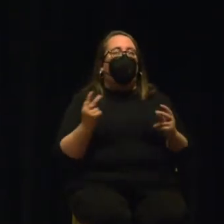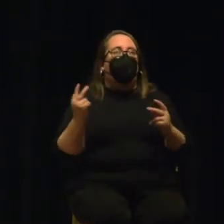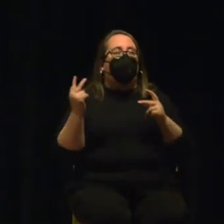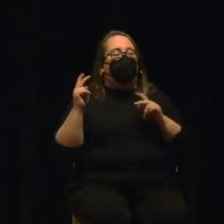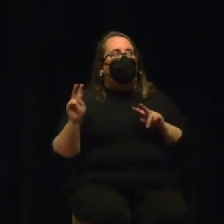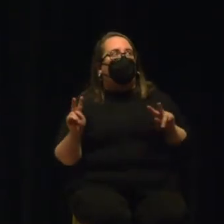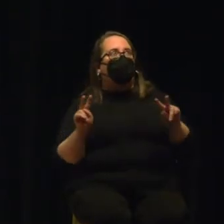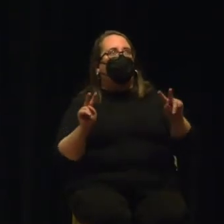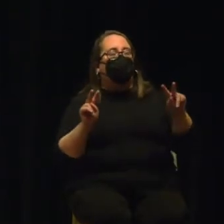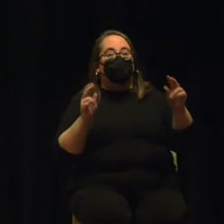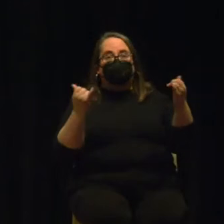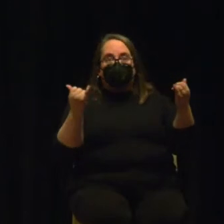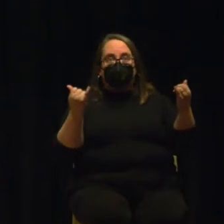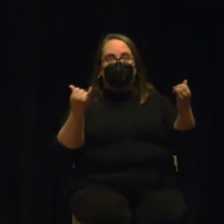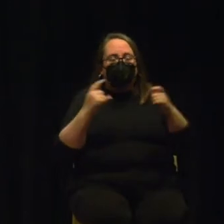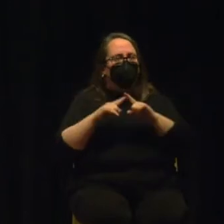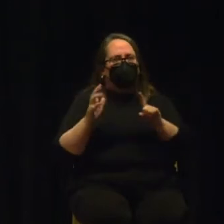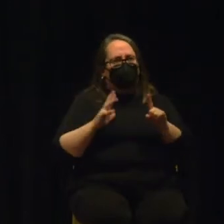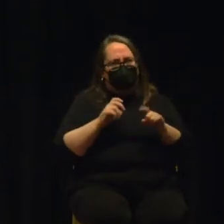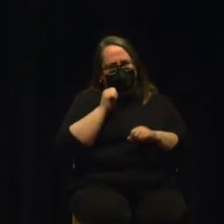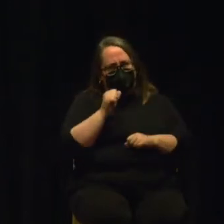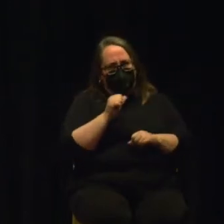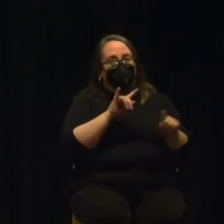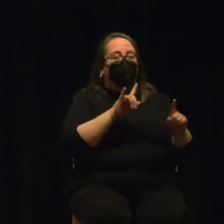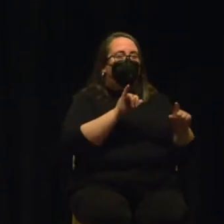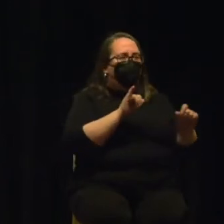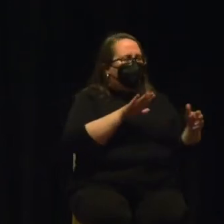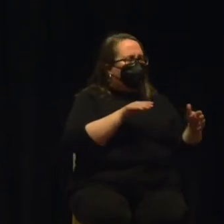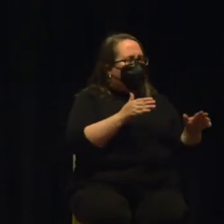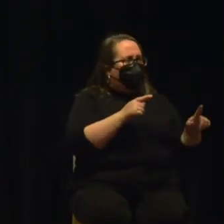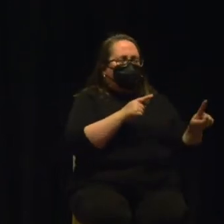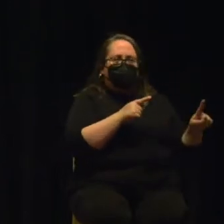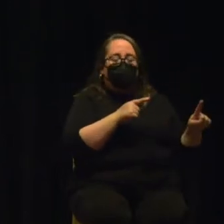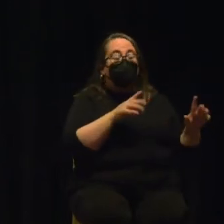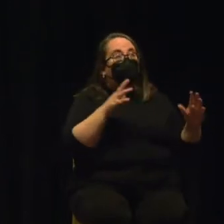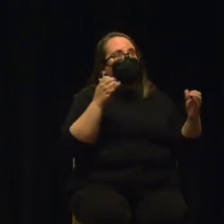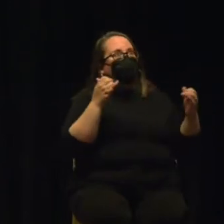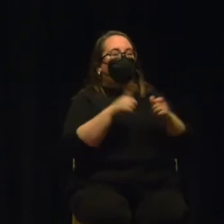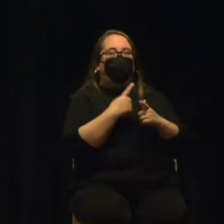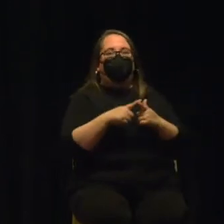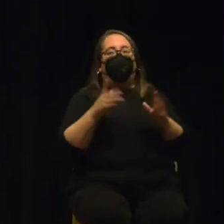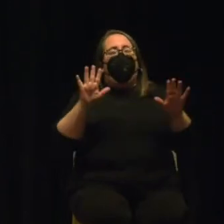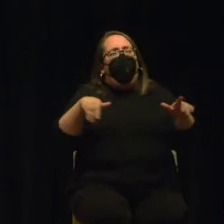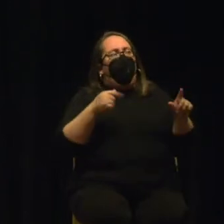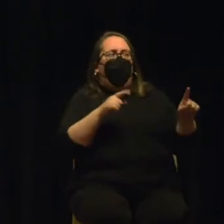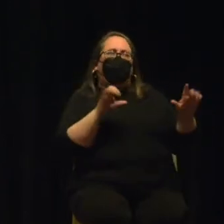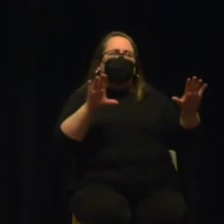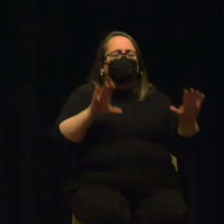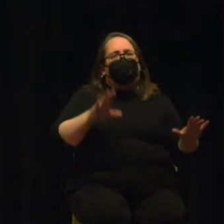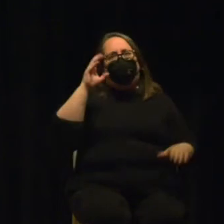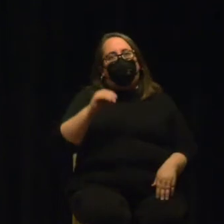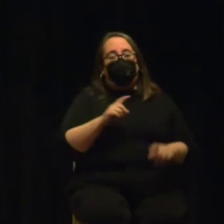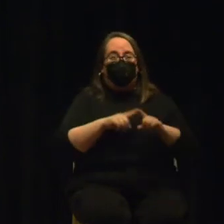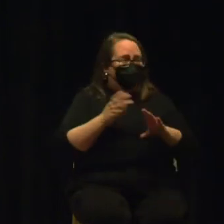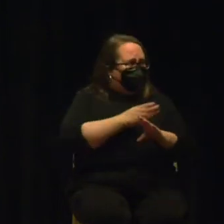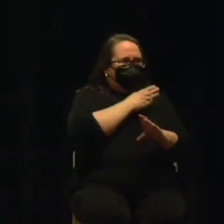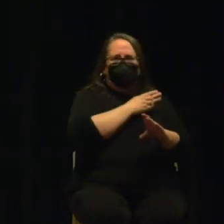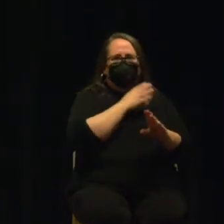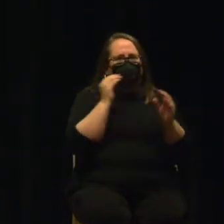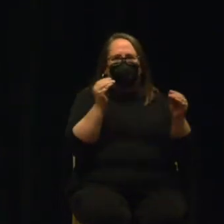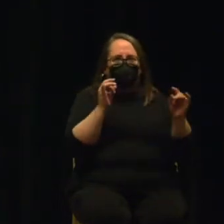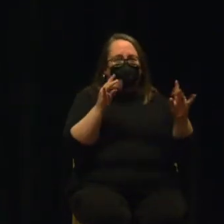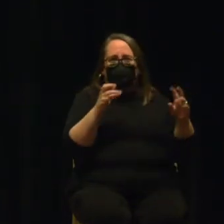revered, right? And Ali, right? He dies, and we're like, this is one of the greatest things in America. It's like, this was a hated man. This was a man